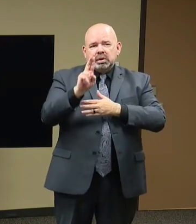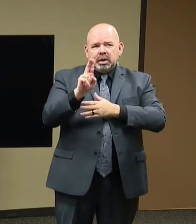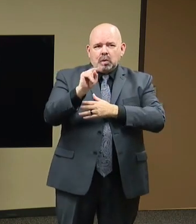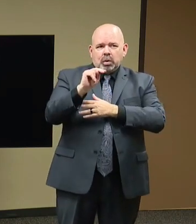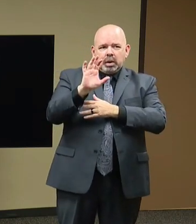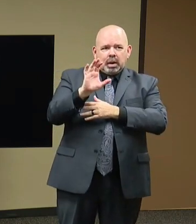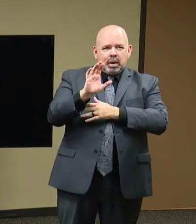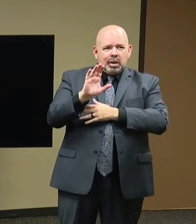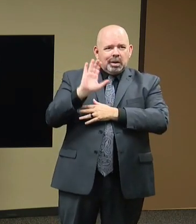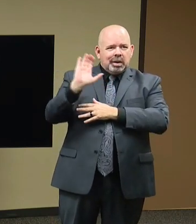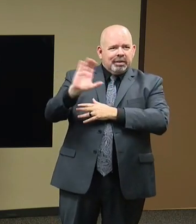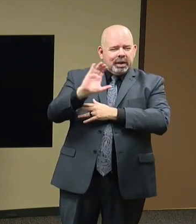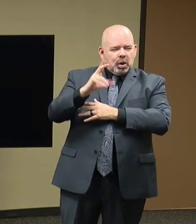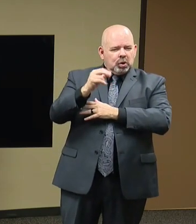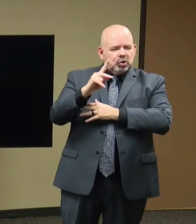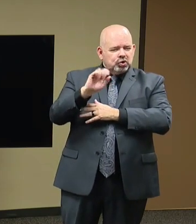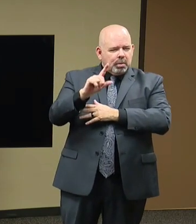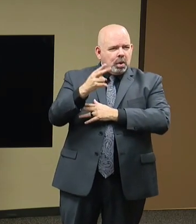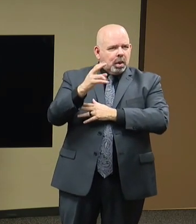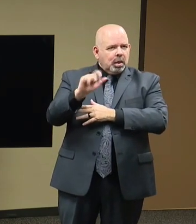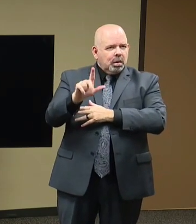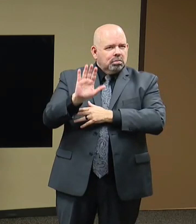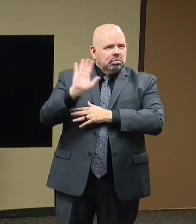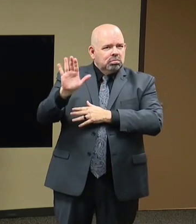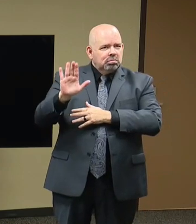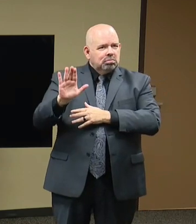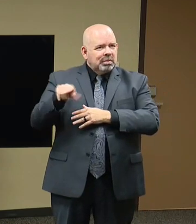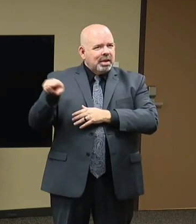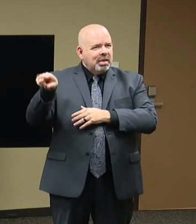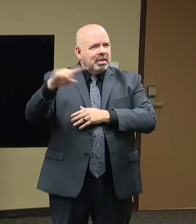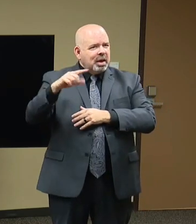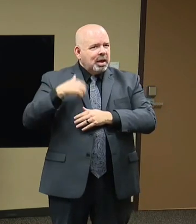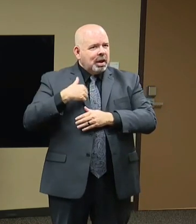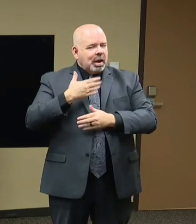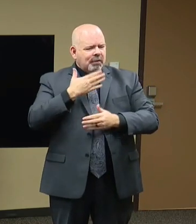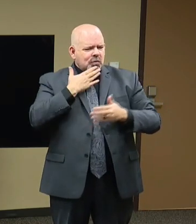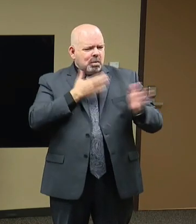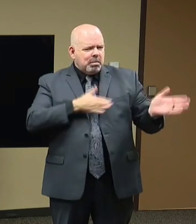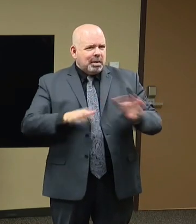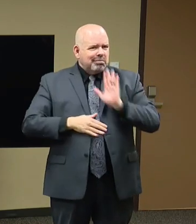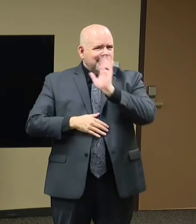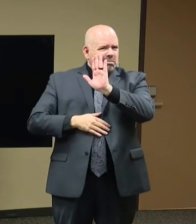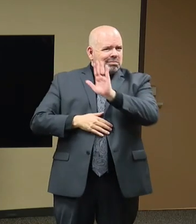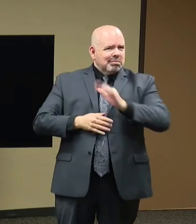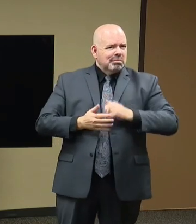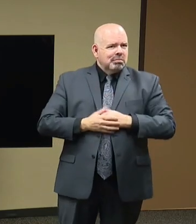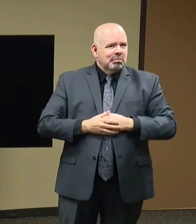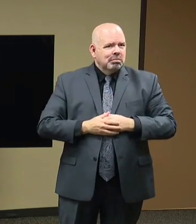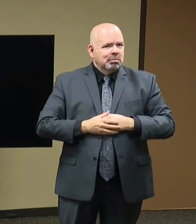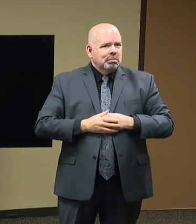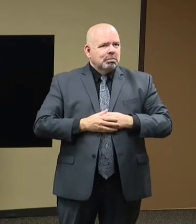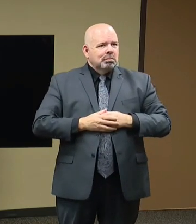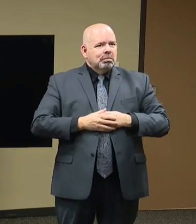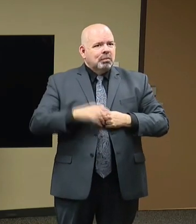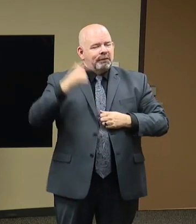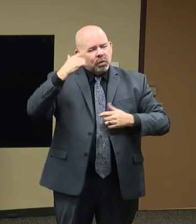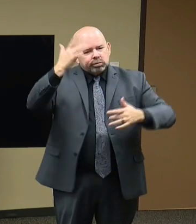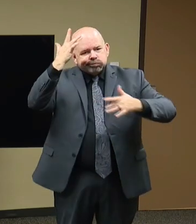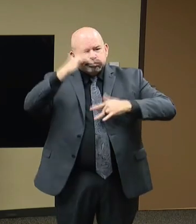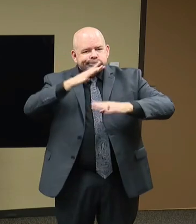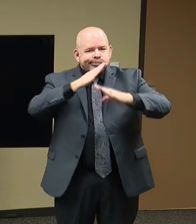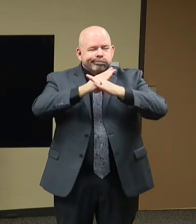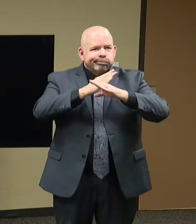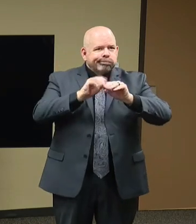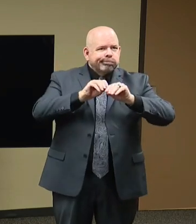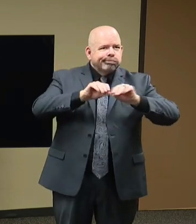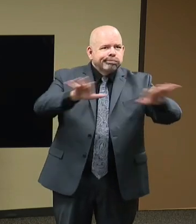they had a pretty good plan. By the way, they have a robust epidemiology program there, and that they followed their plan. The problem is the bars